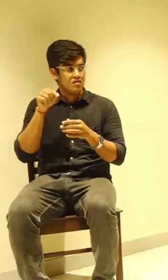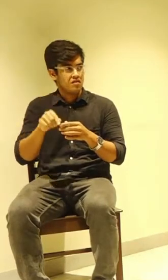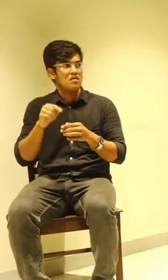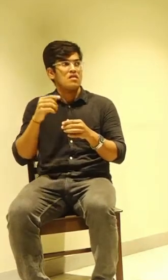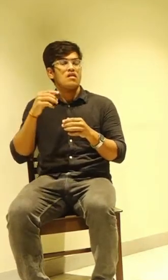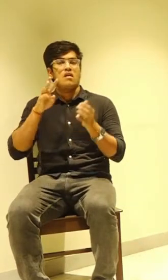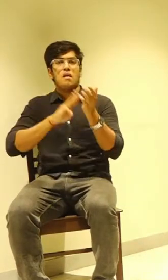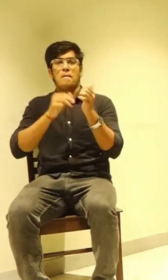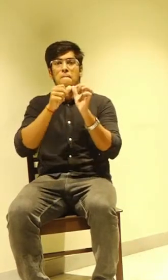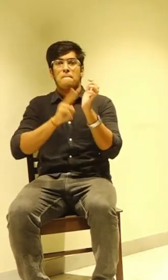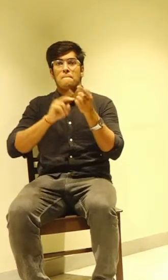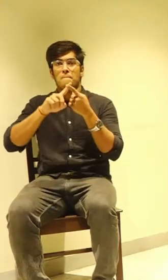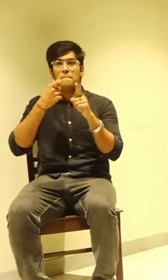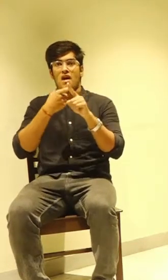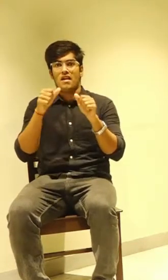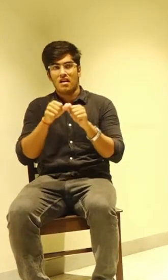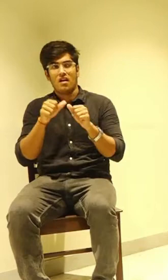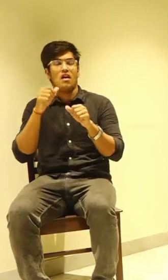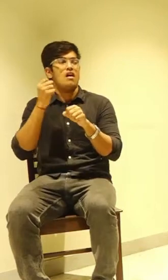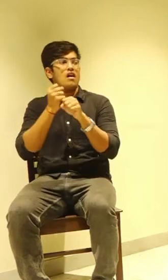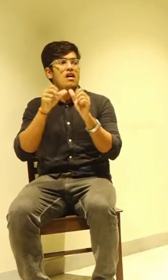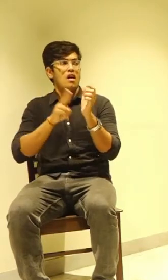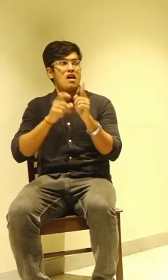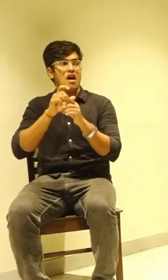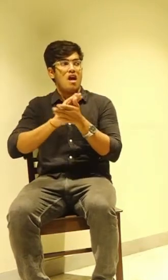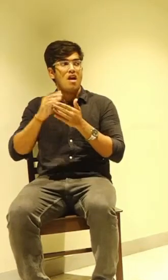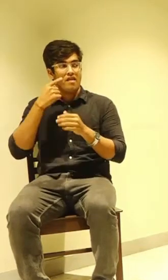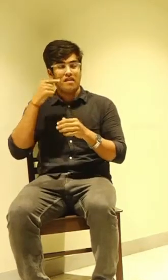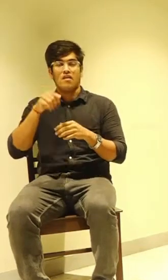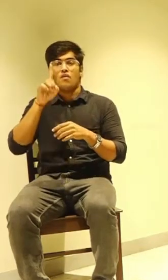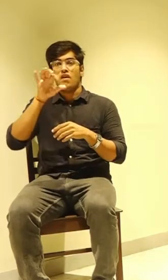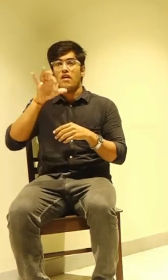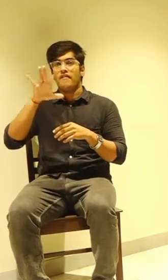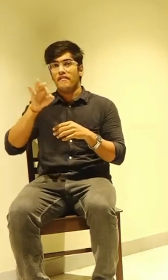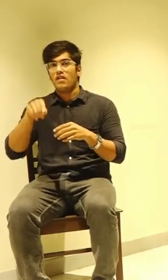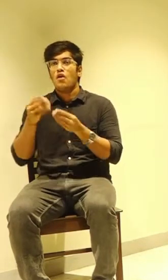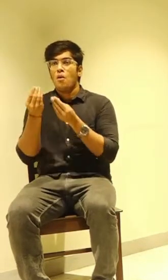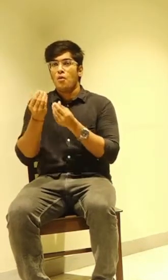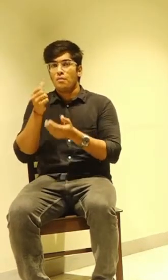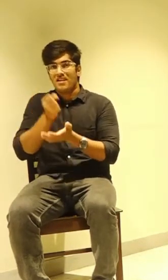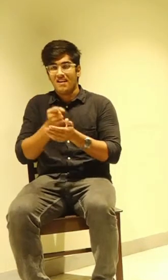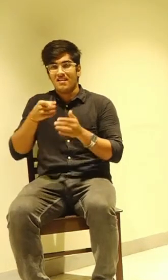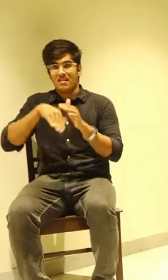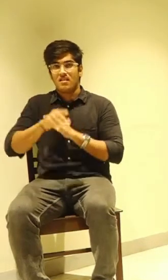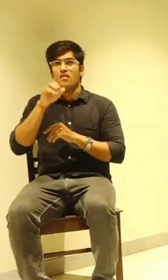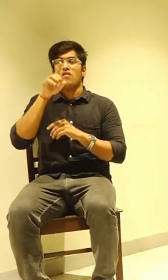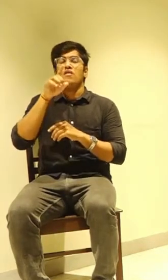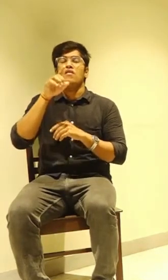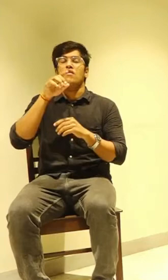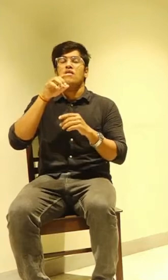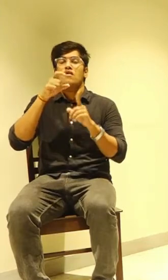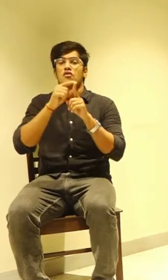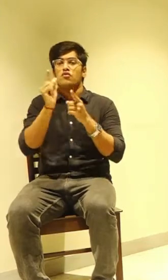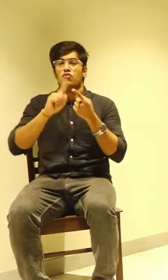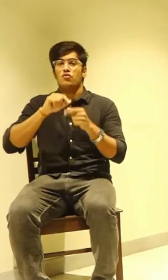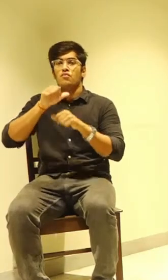Maneka Gandhi era begins, 1950 you had due process protection for property rights, not for life and liberty. And by the 44th